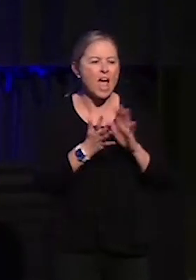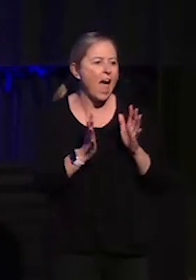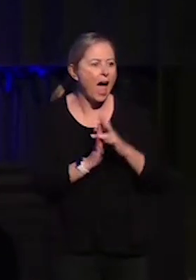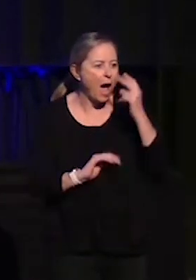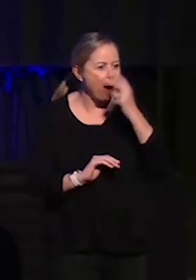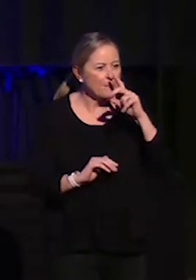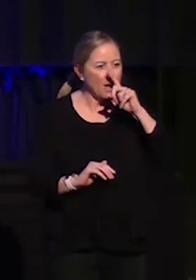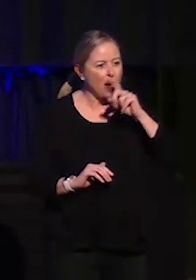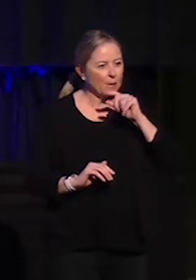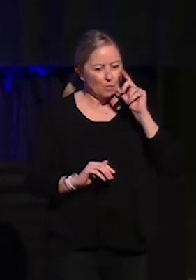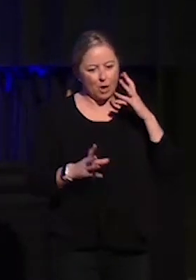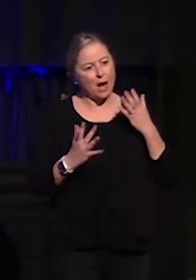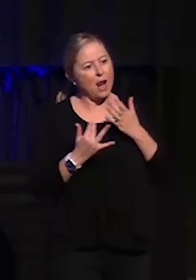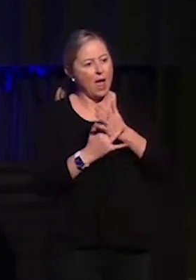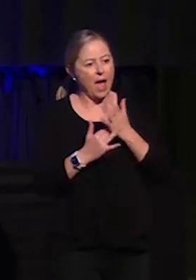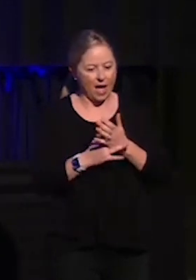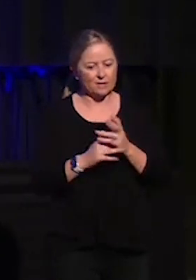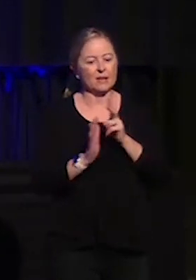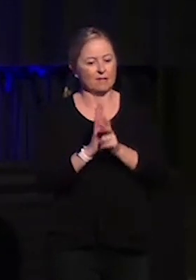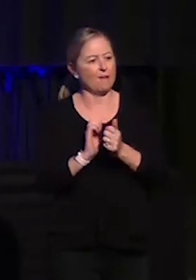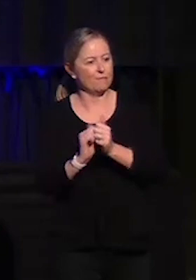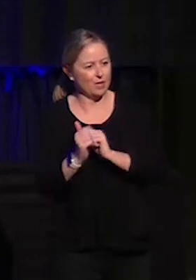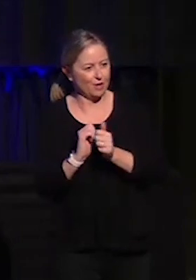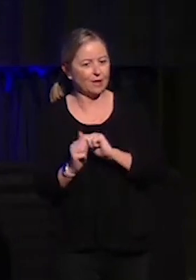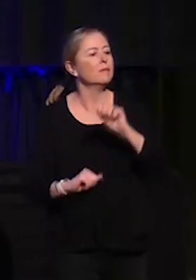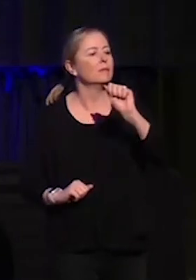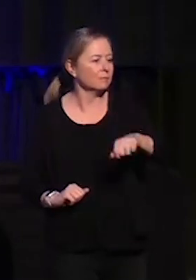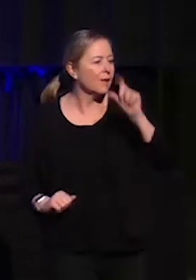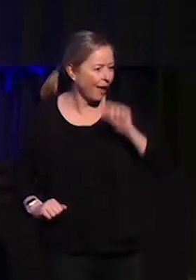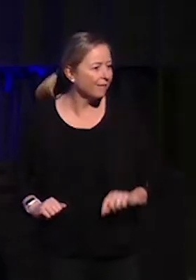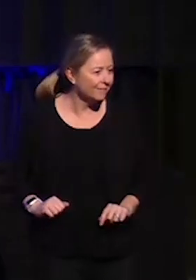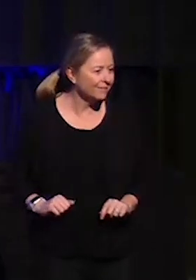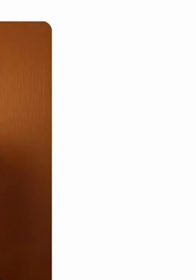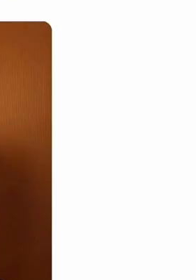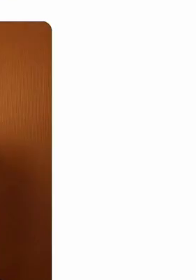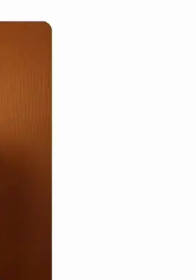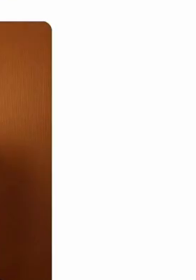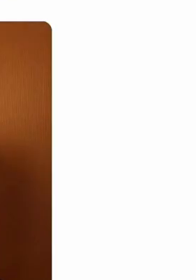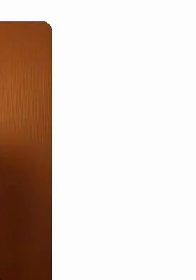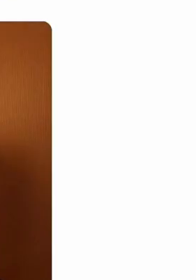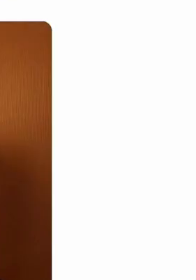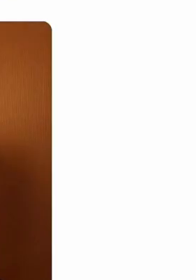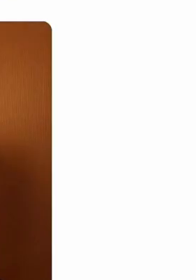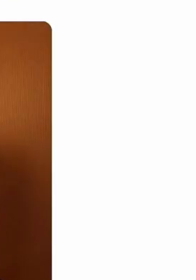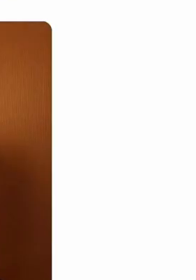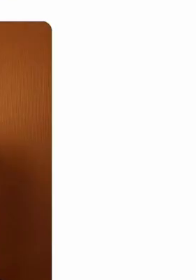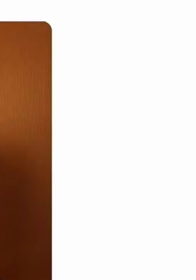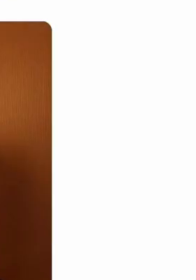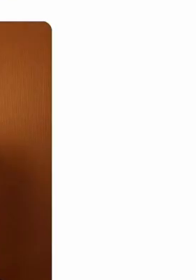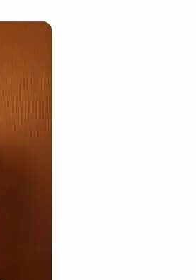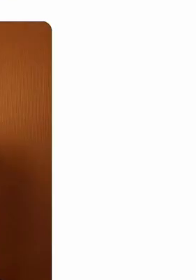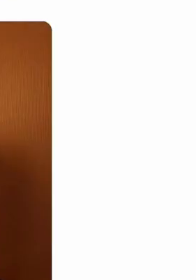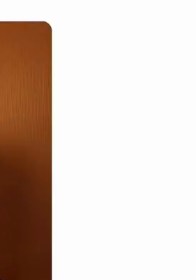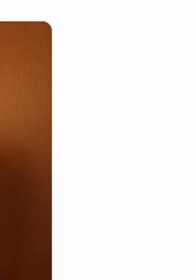I found that yes, blind people can play video games indeed. There are articles on the news of blind